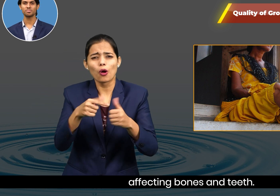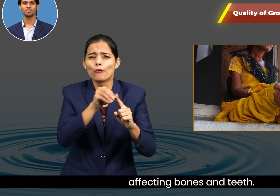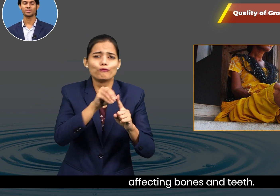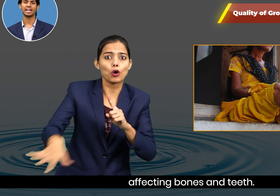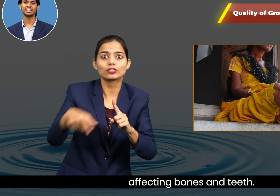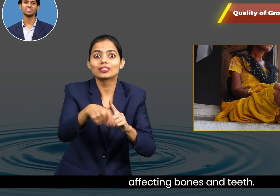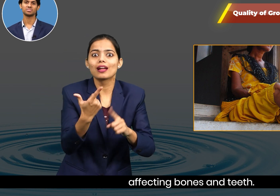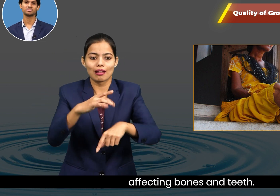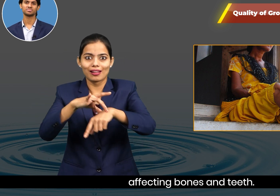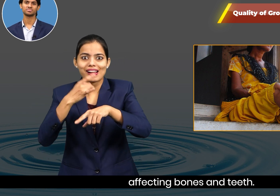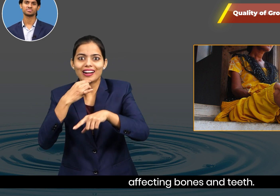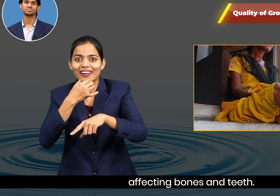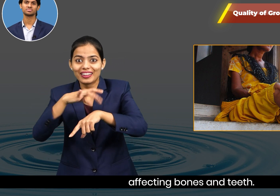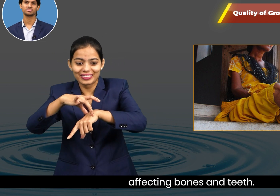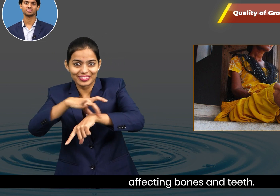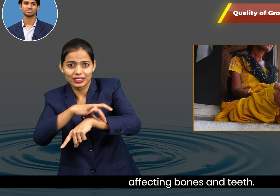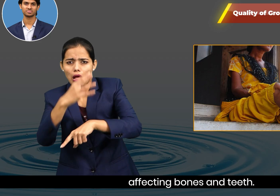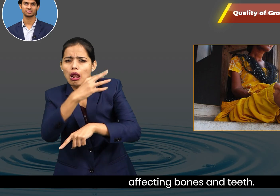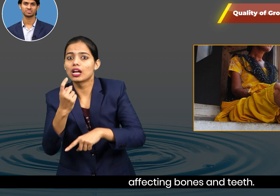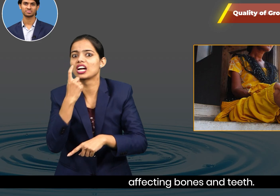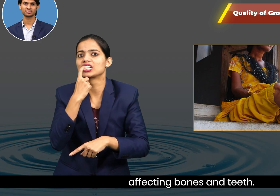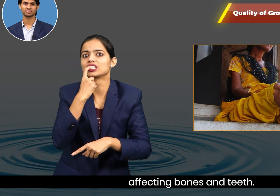bones and teeth.